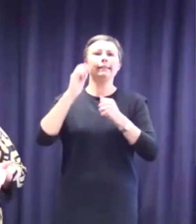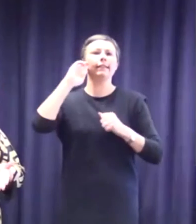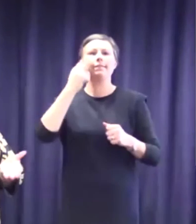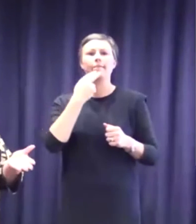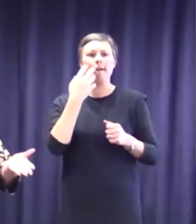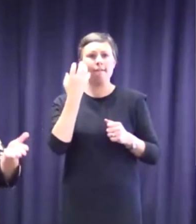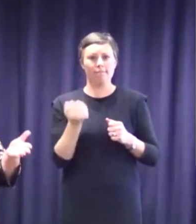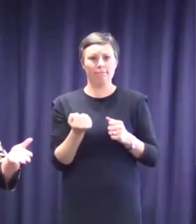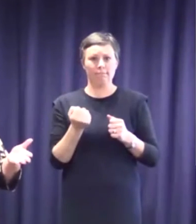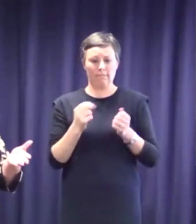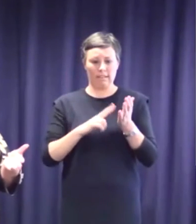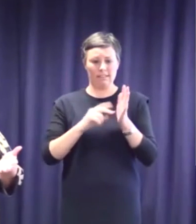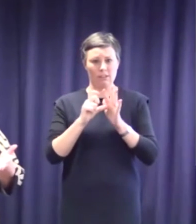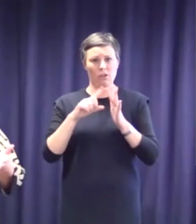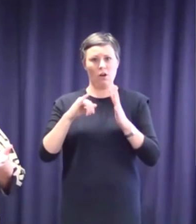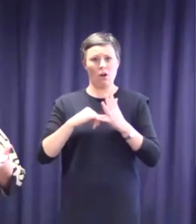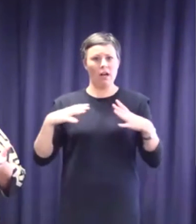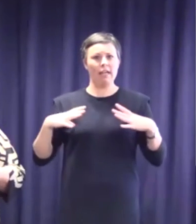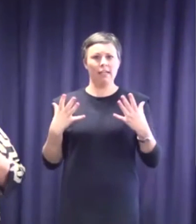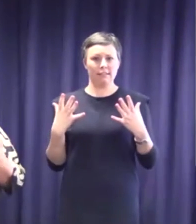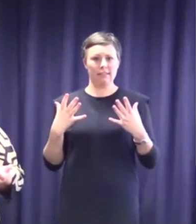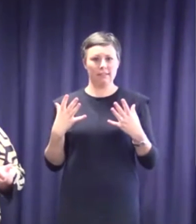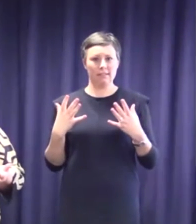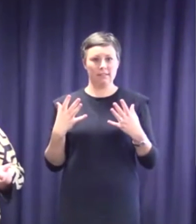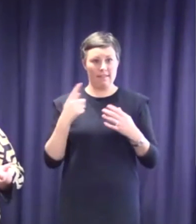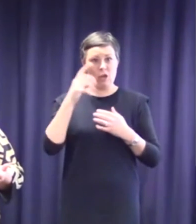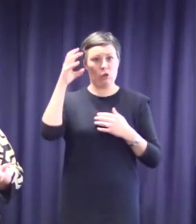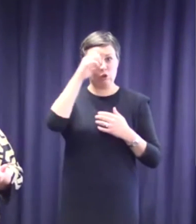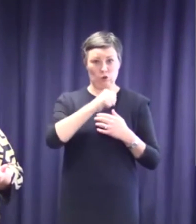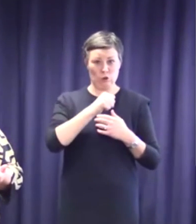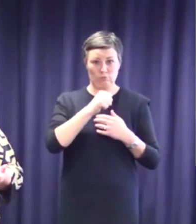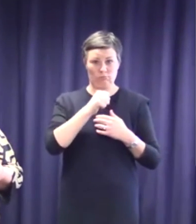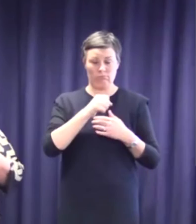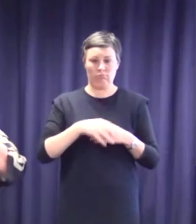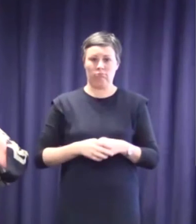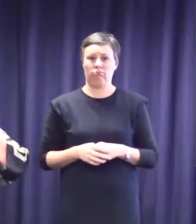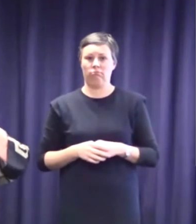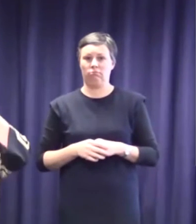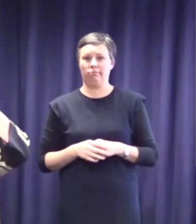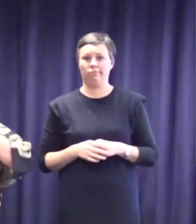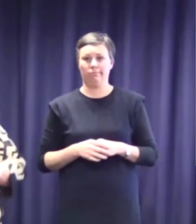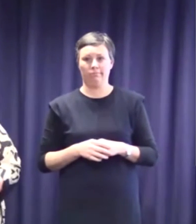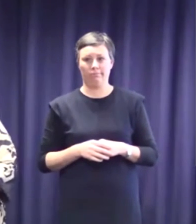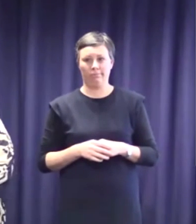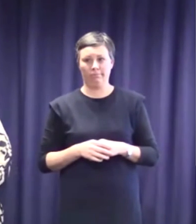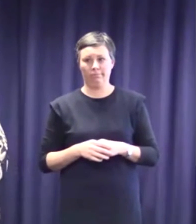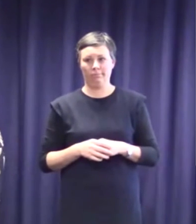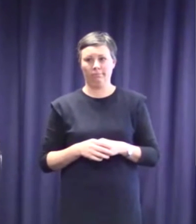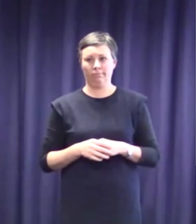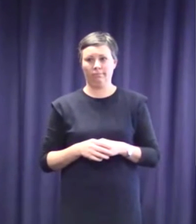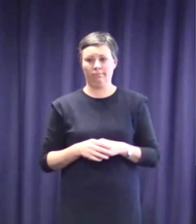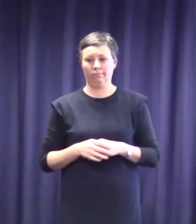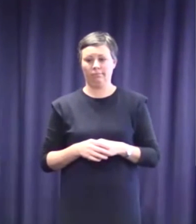of deaf people with packages under the NDIA than has been the case at the moment. So